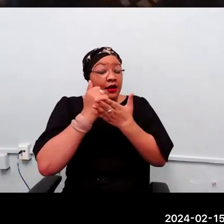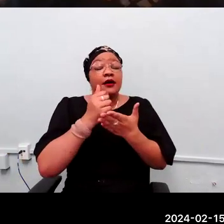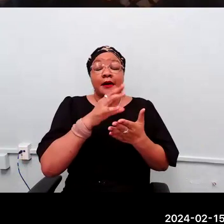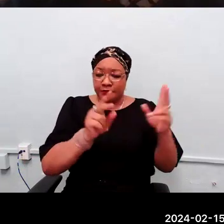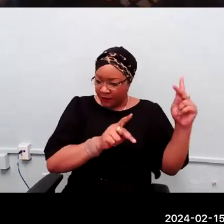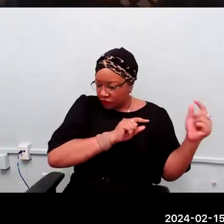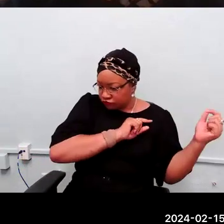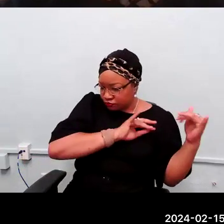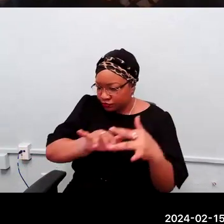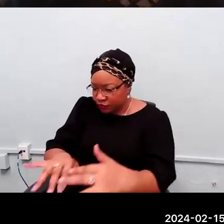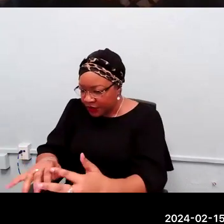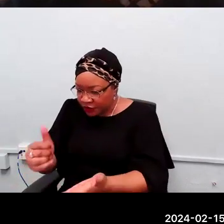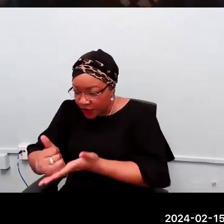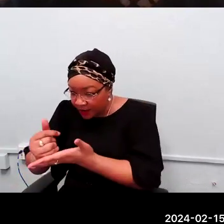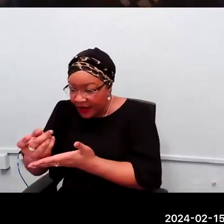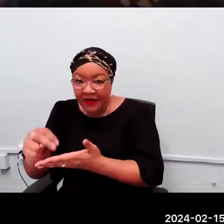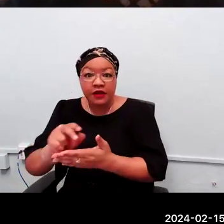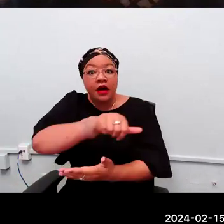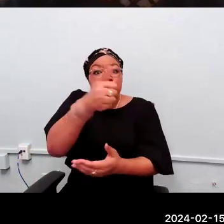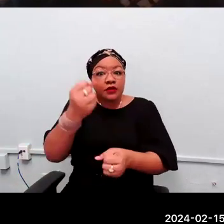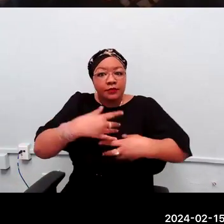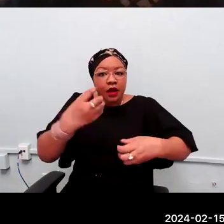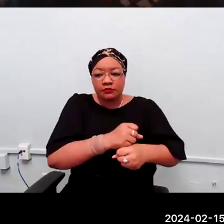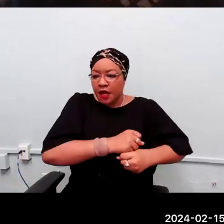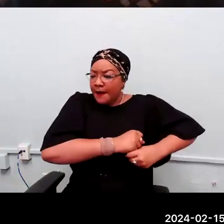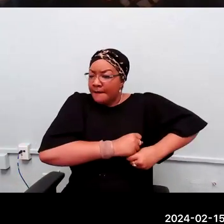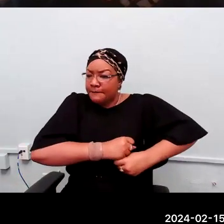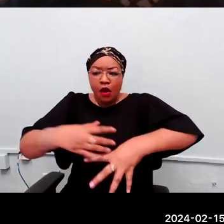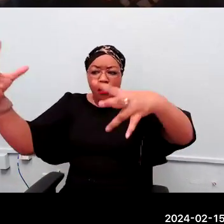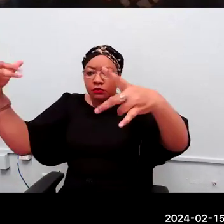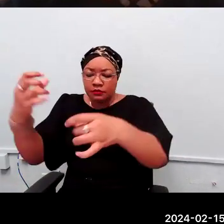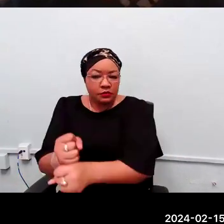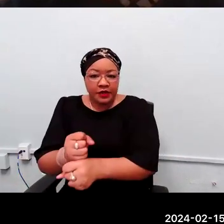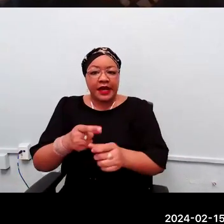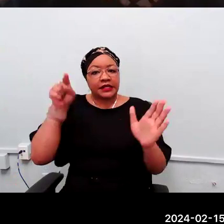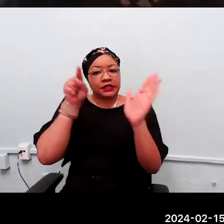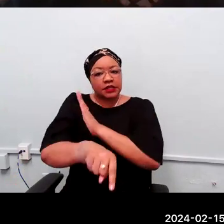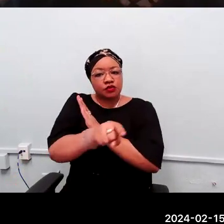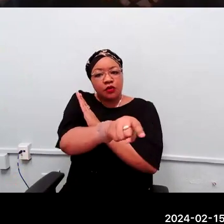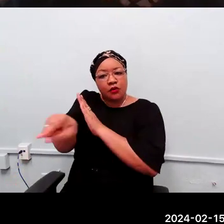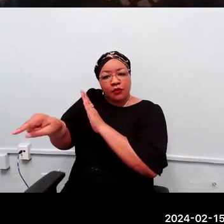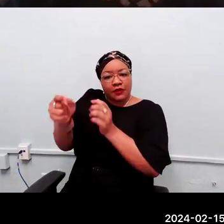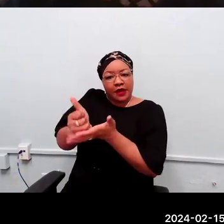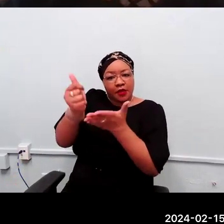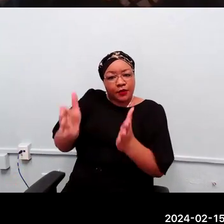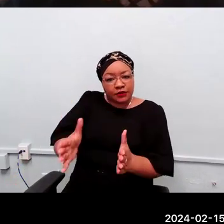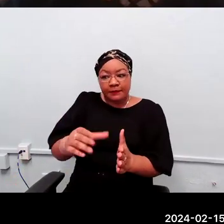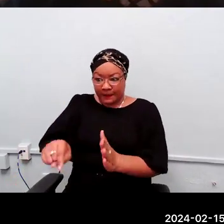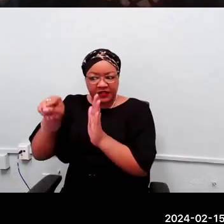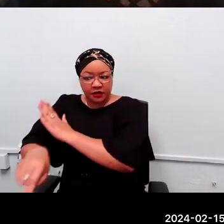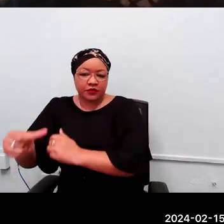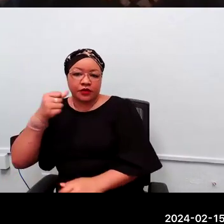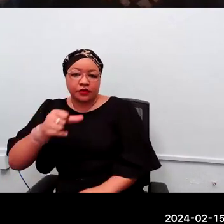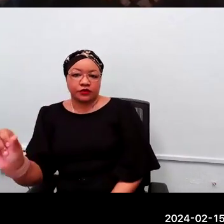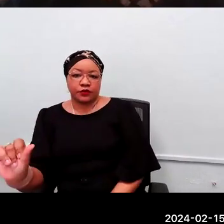got almost to her, and then they were bombed and killed, and then she was killed. So the image of her and